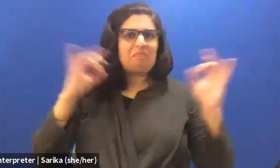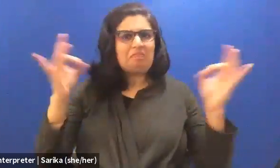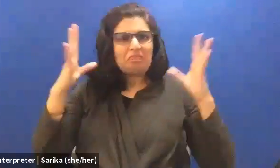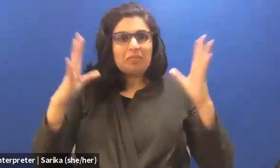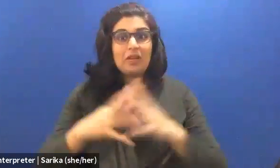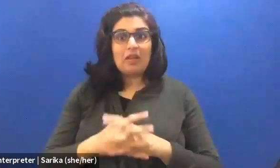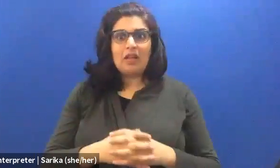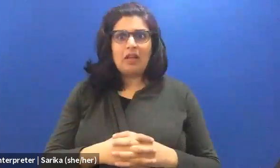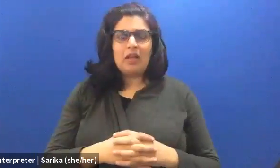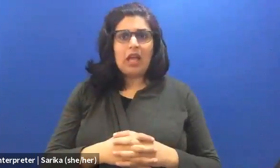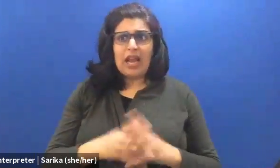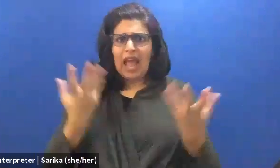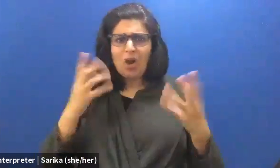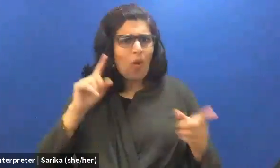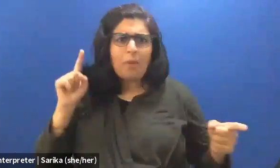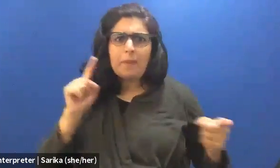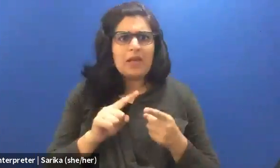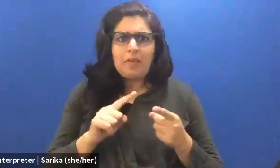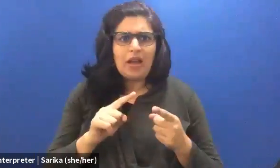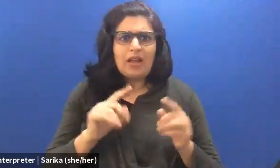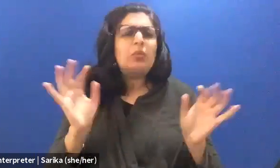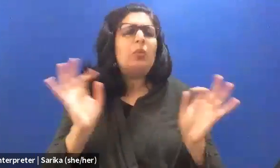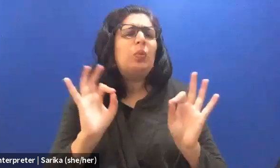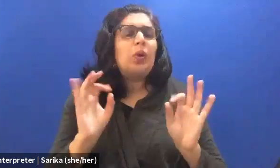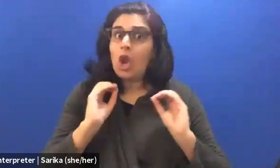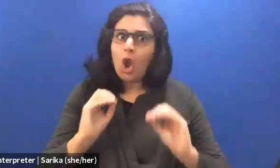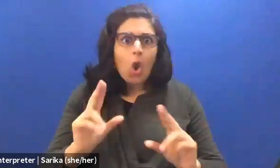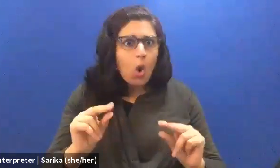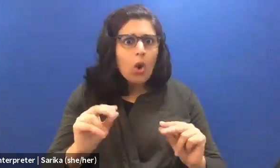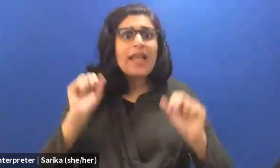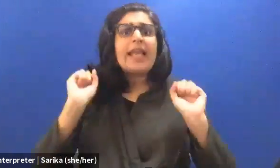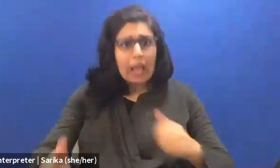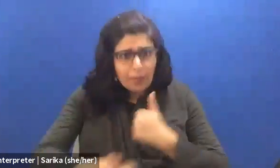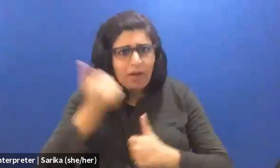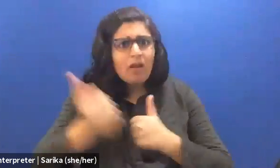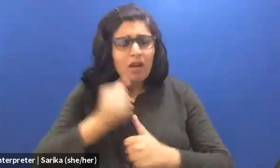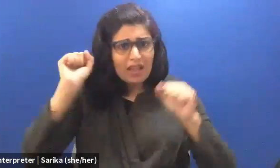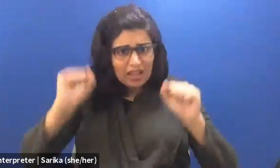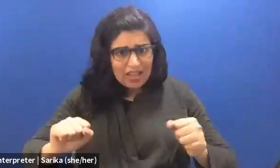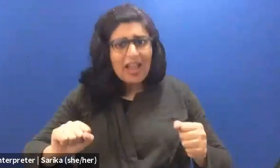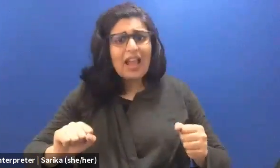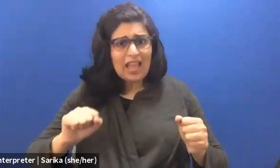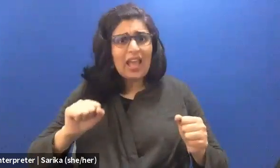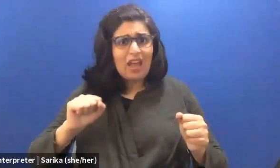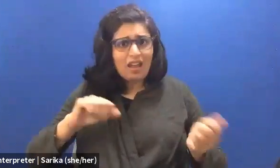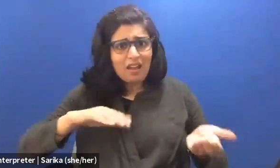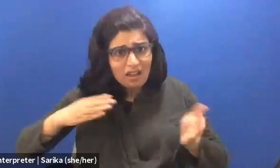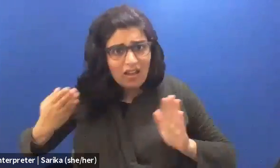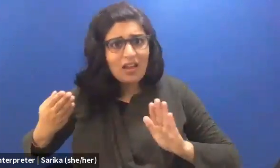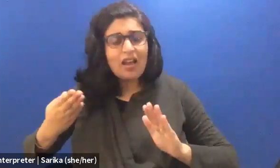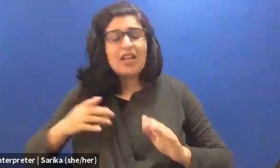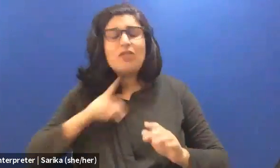that's not to be minimized. It can be deadly sometimes. And it's a real fear.